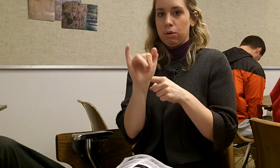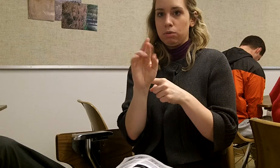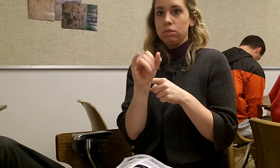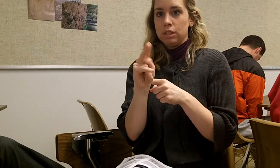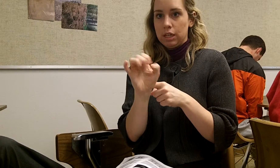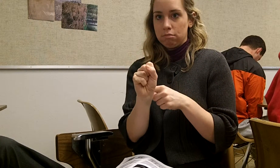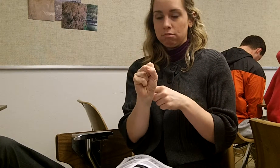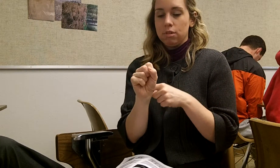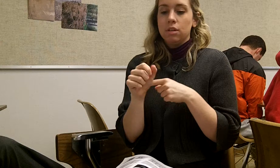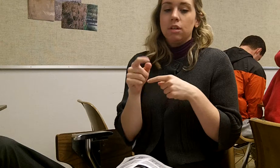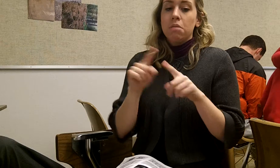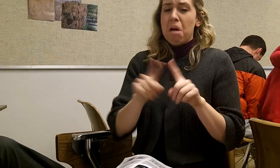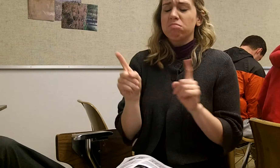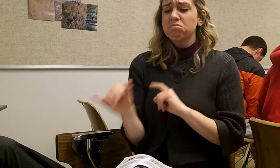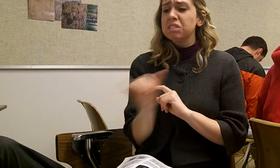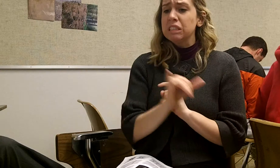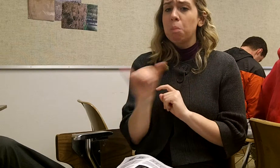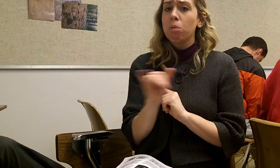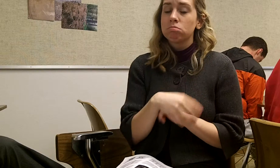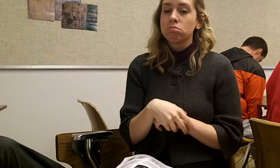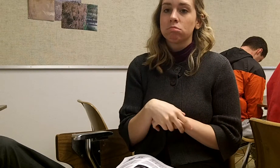far. What happens when they're phosphorylated?